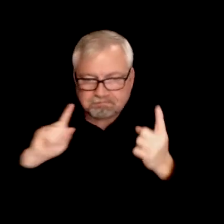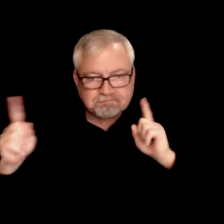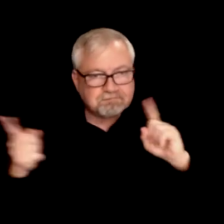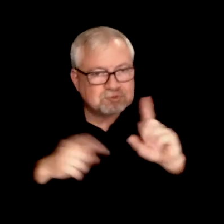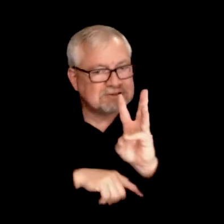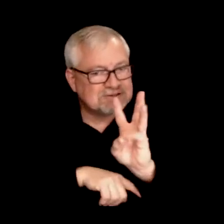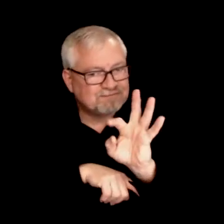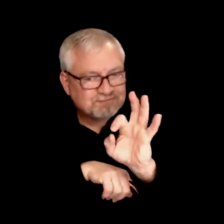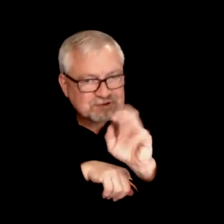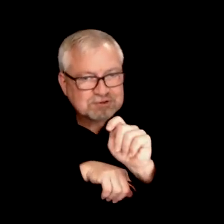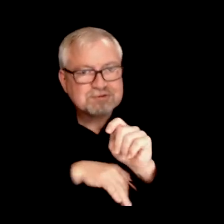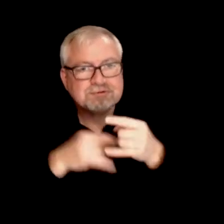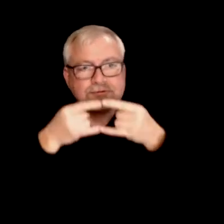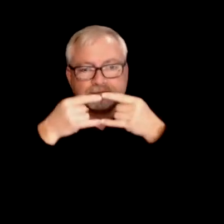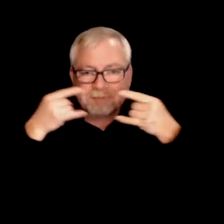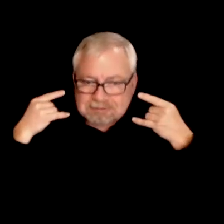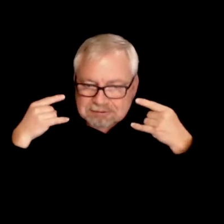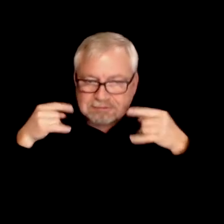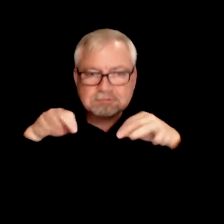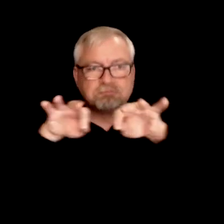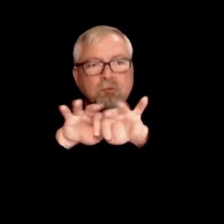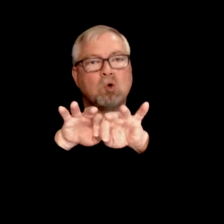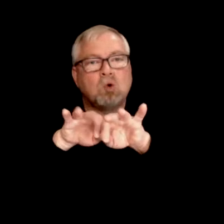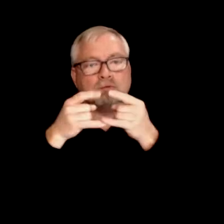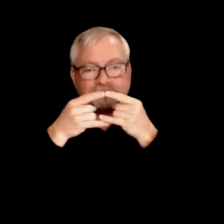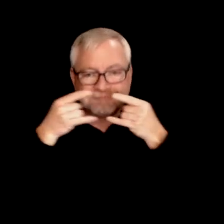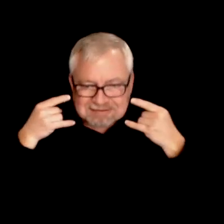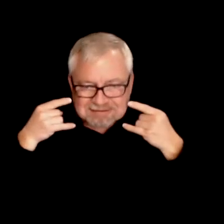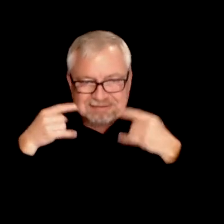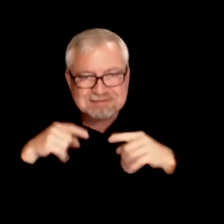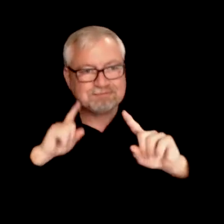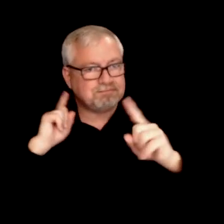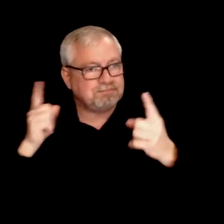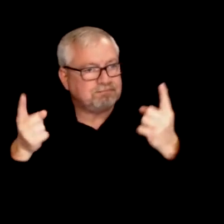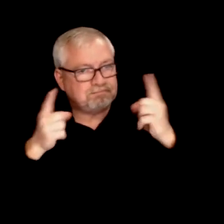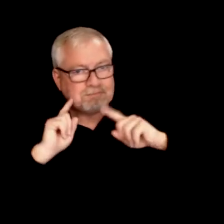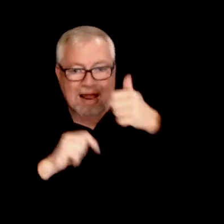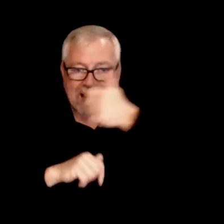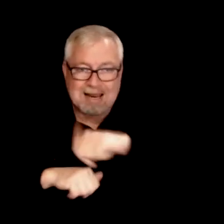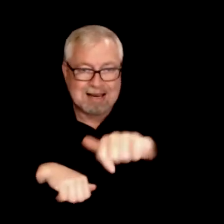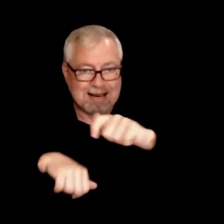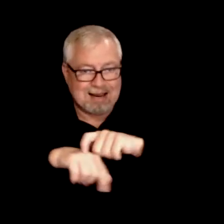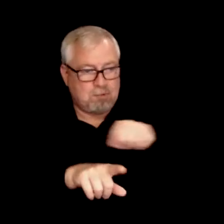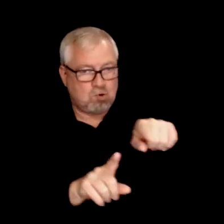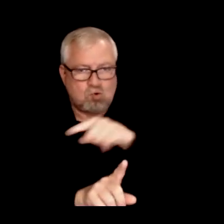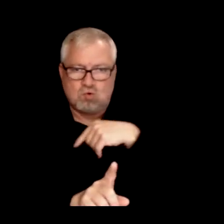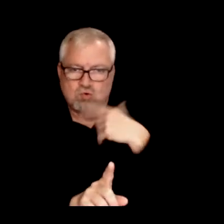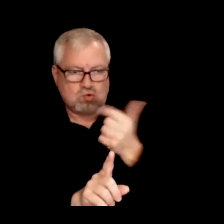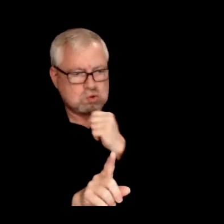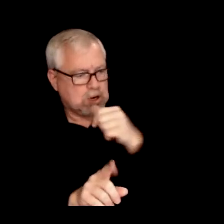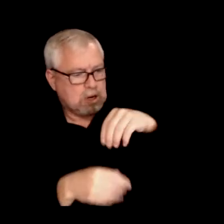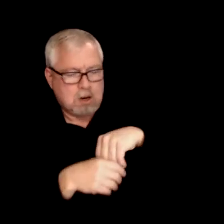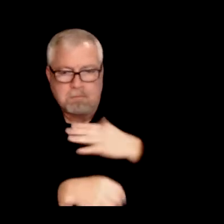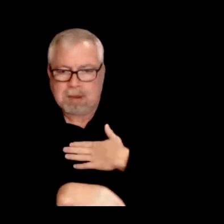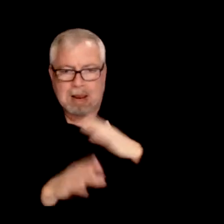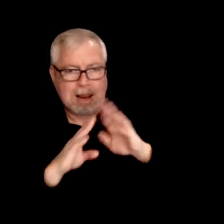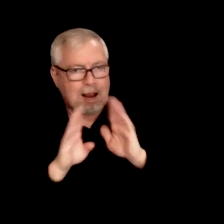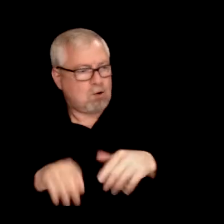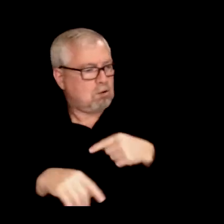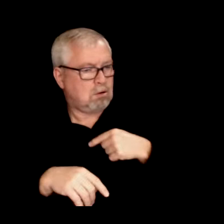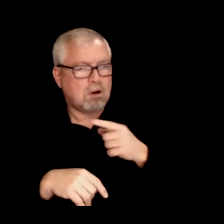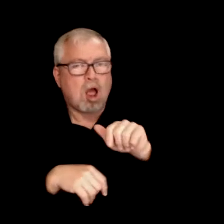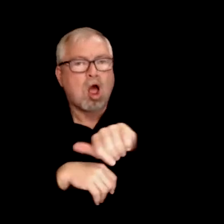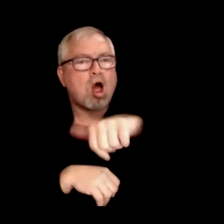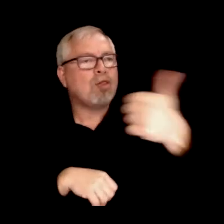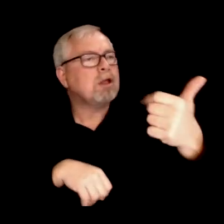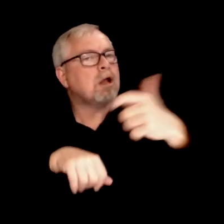mask wearing anytime you're together with another household, during any time when you're not actively